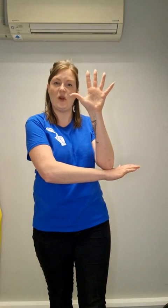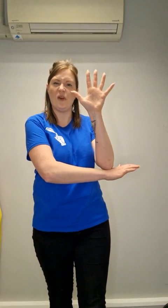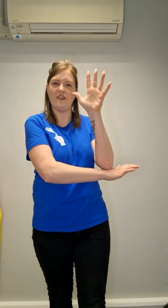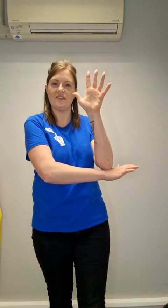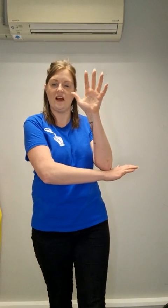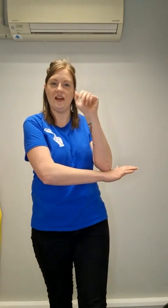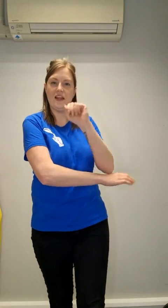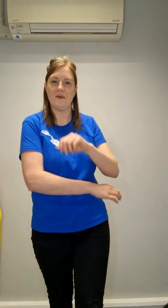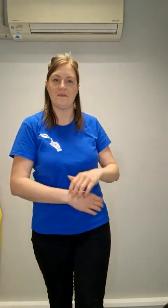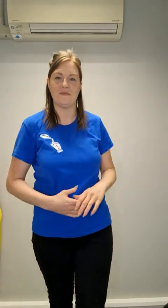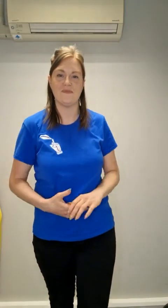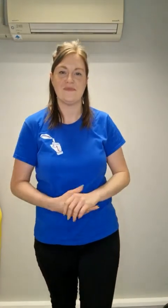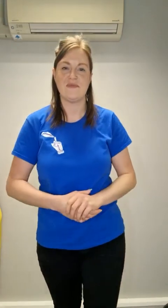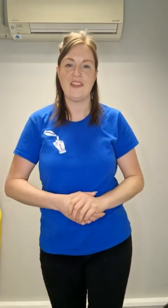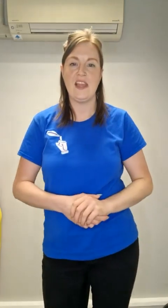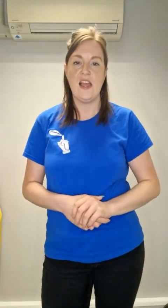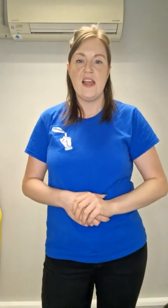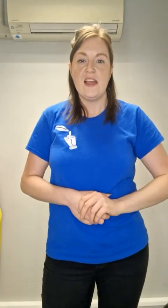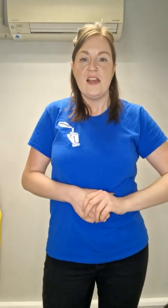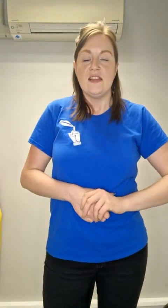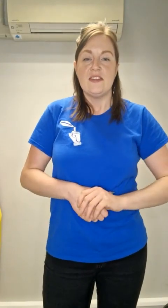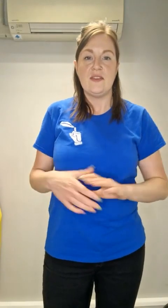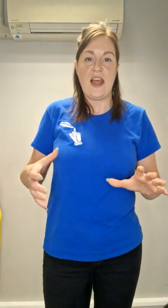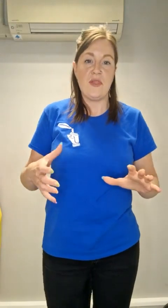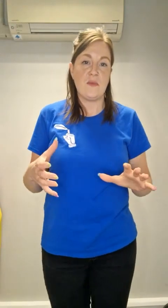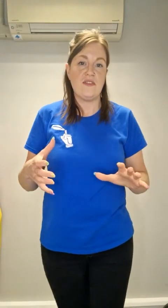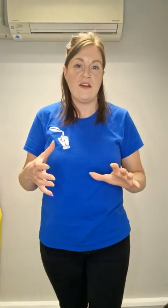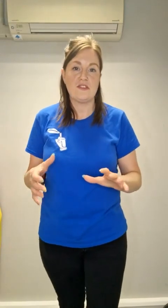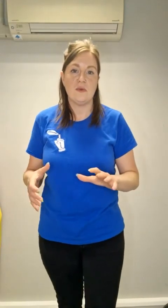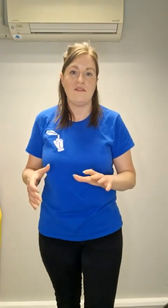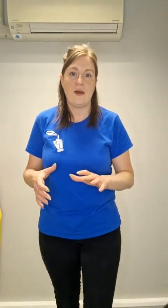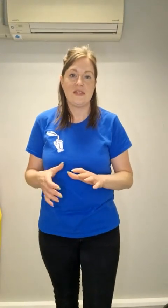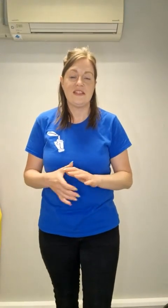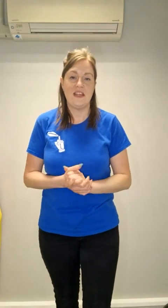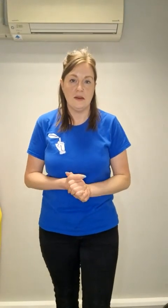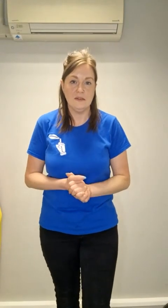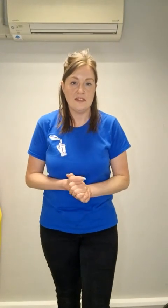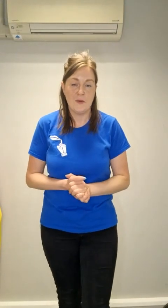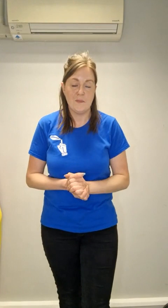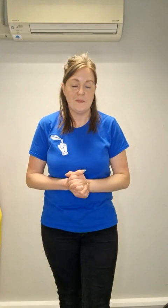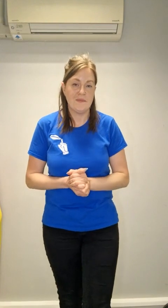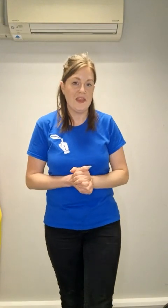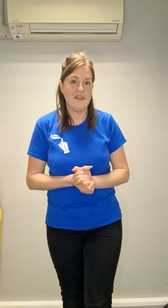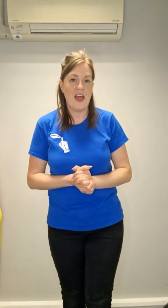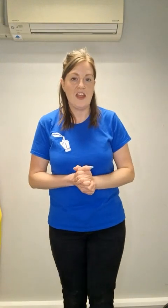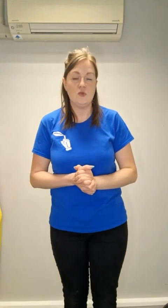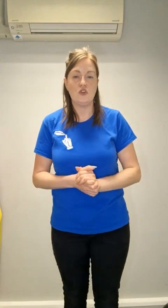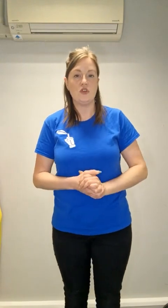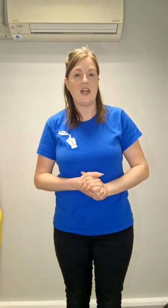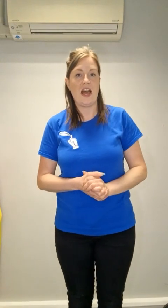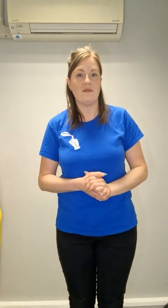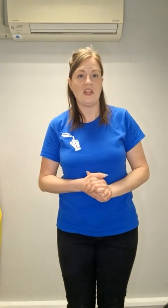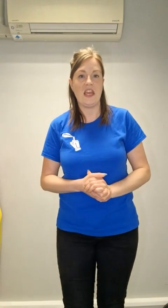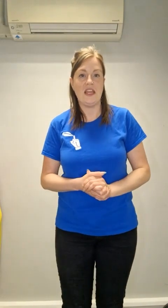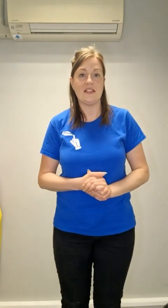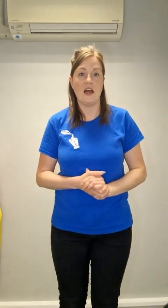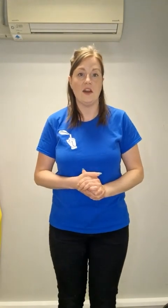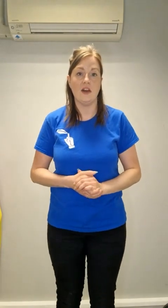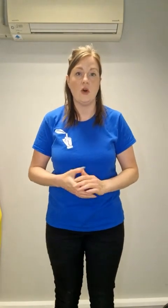quiver slightly. So now that we've covered all of our skills in there, you should have the keys to